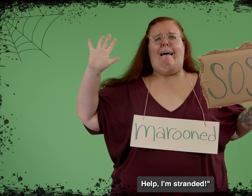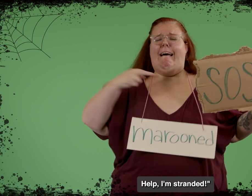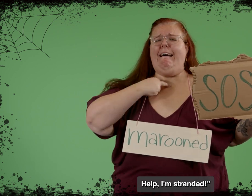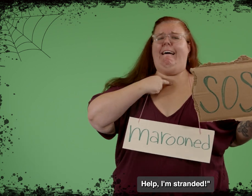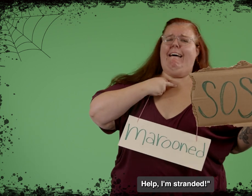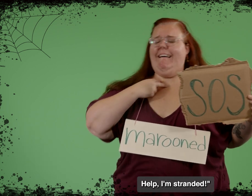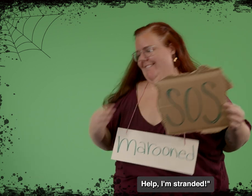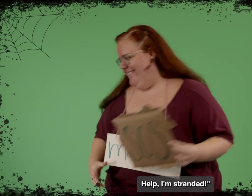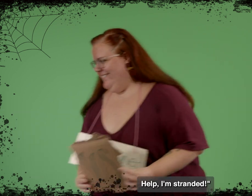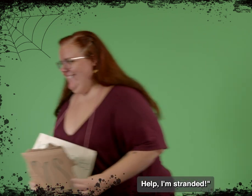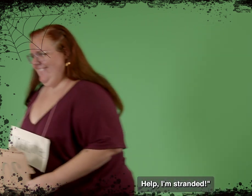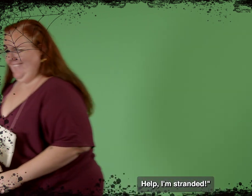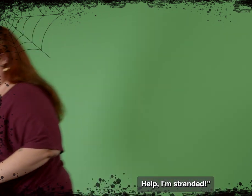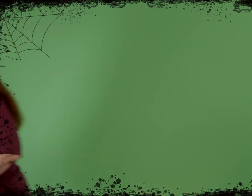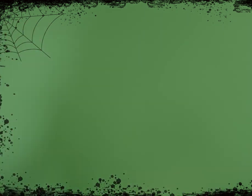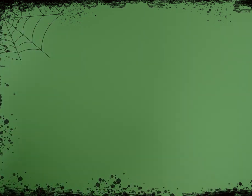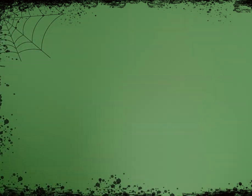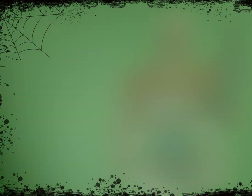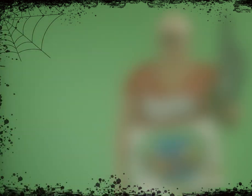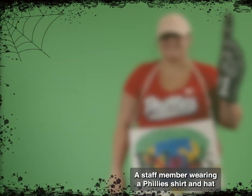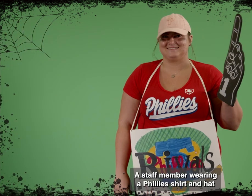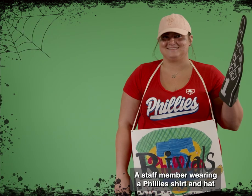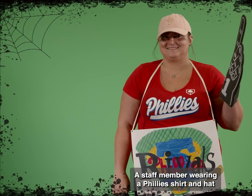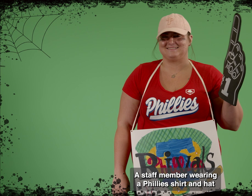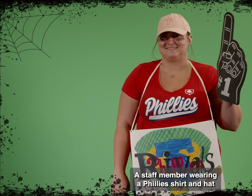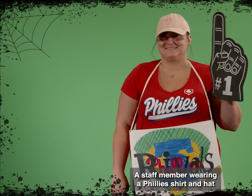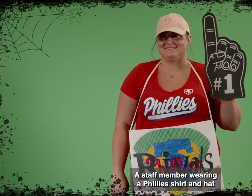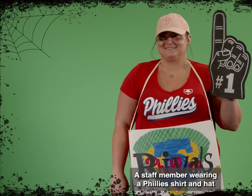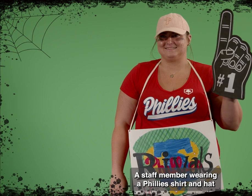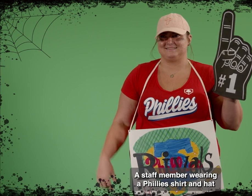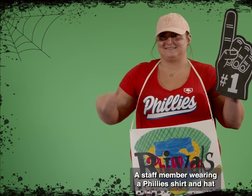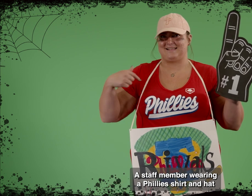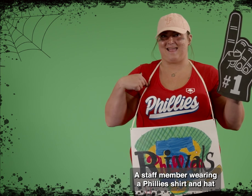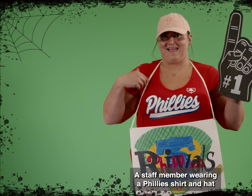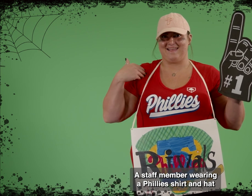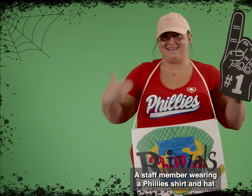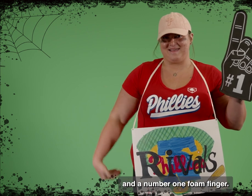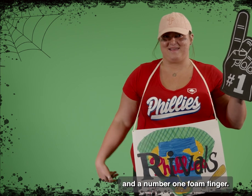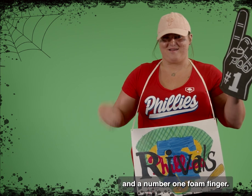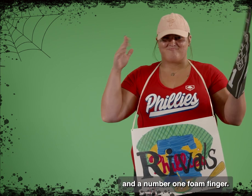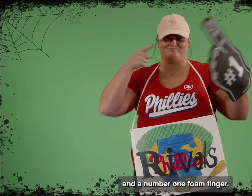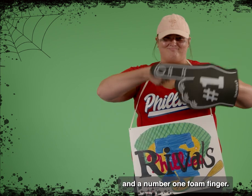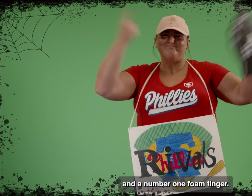Help! I'm stranded! A staff member wearing a Phillies shirt and hat and a number one foam